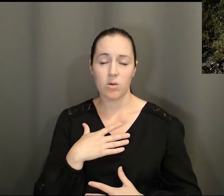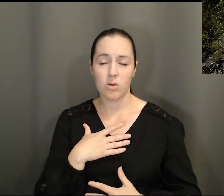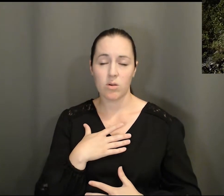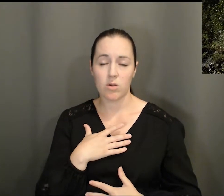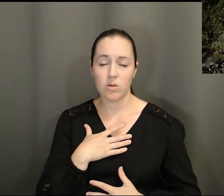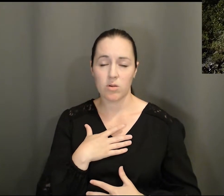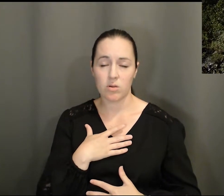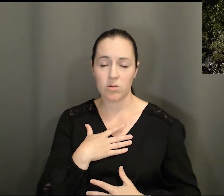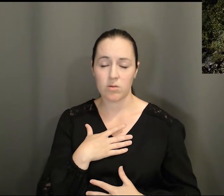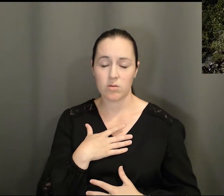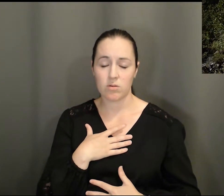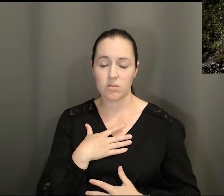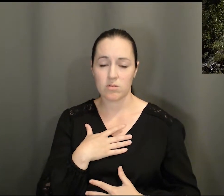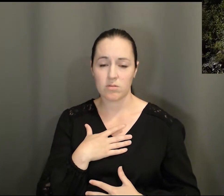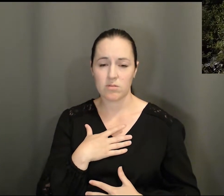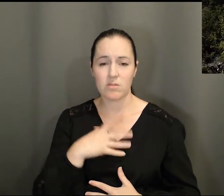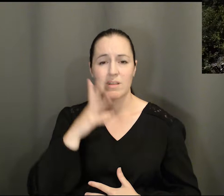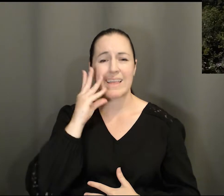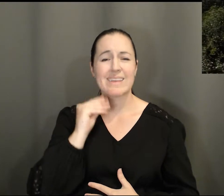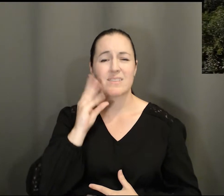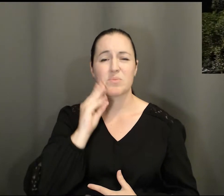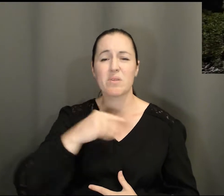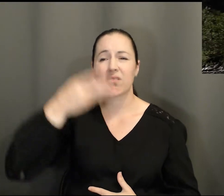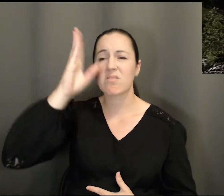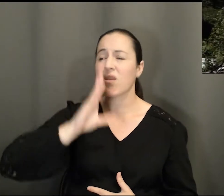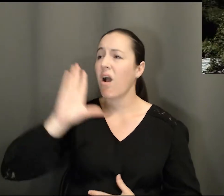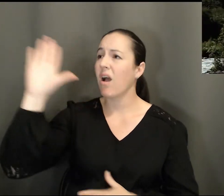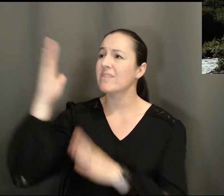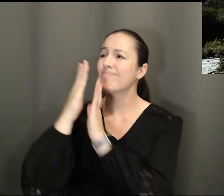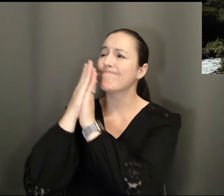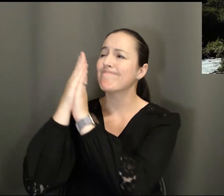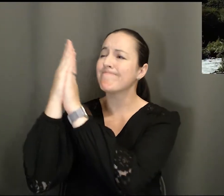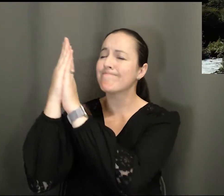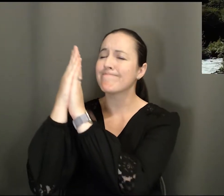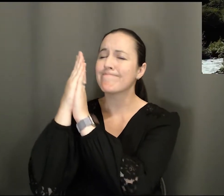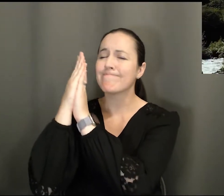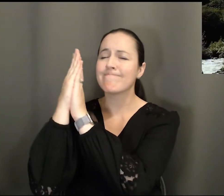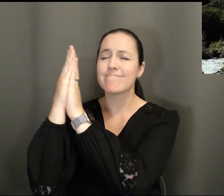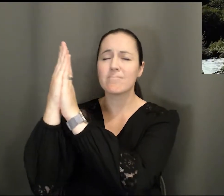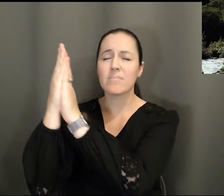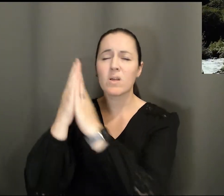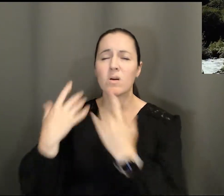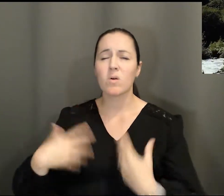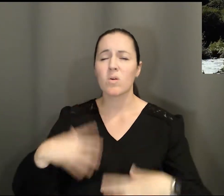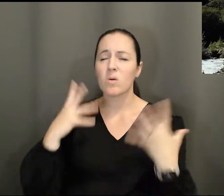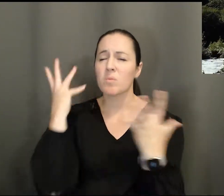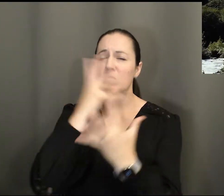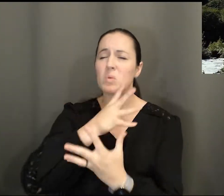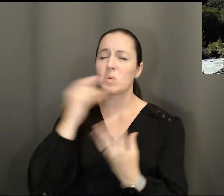Experience his closeness, the beauty and the power of his presence in your life.